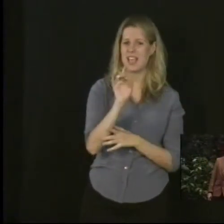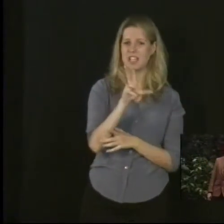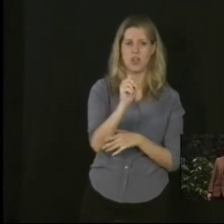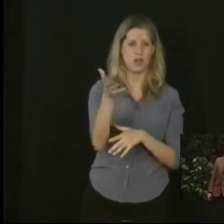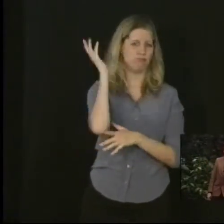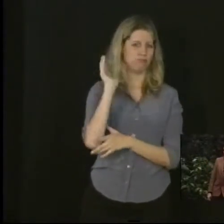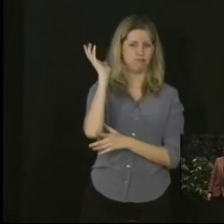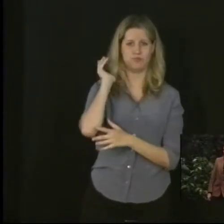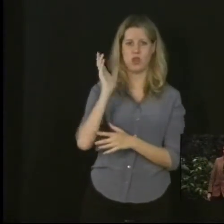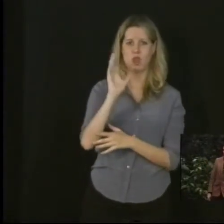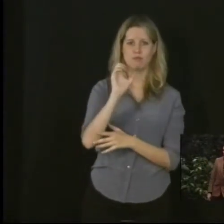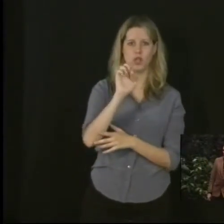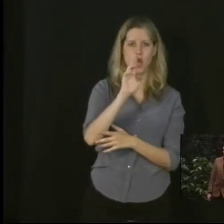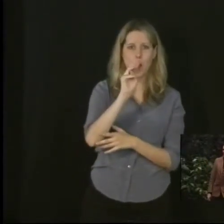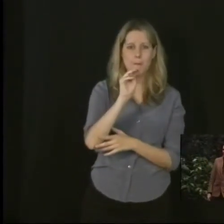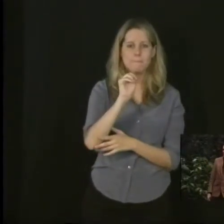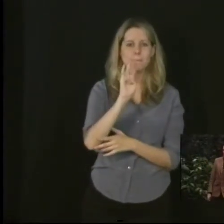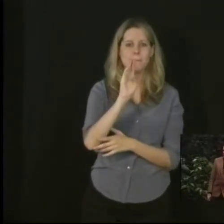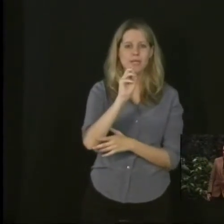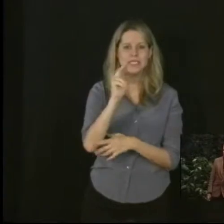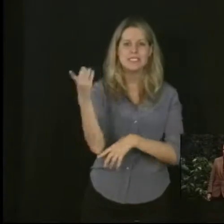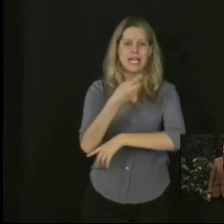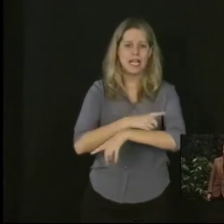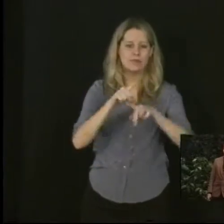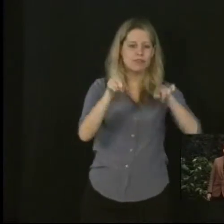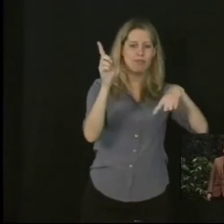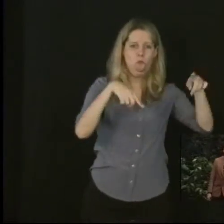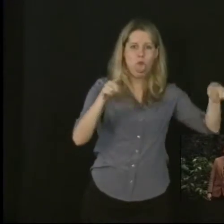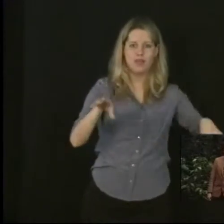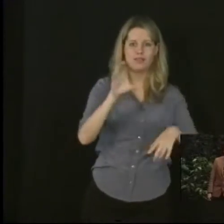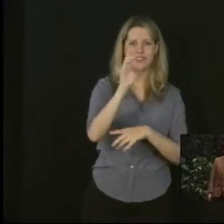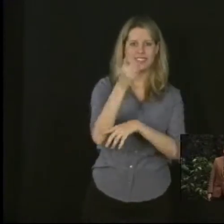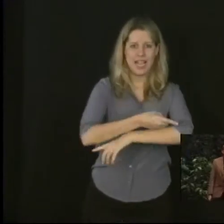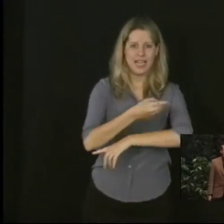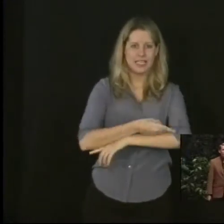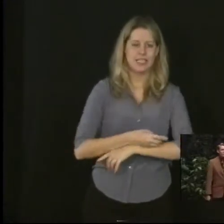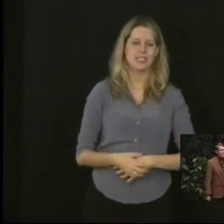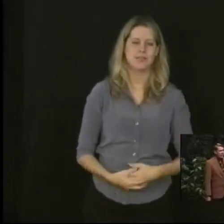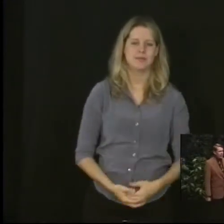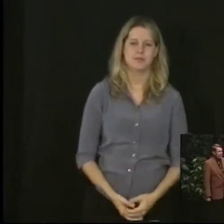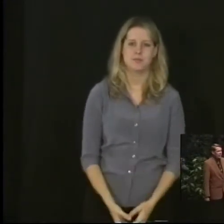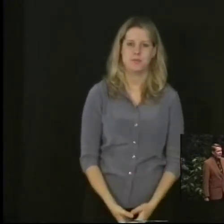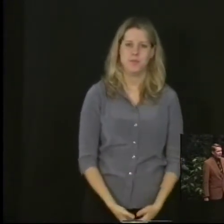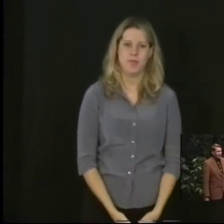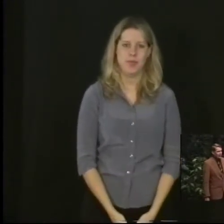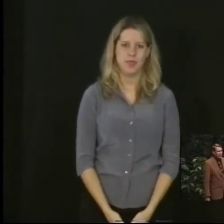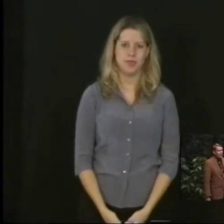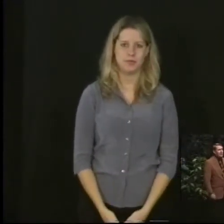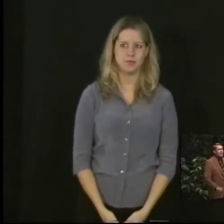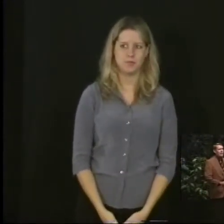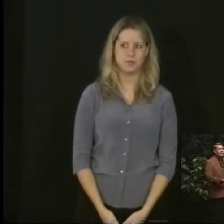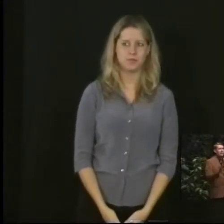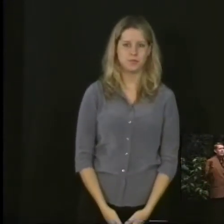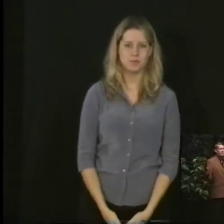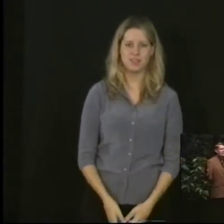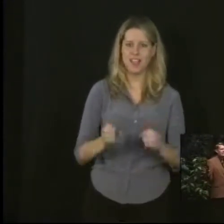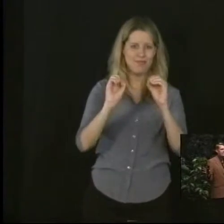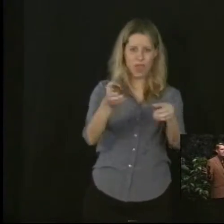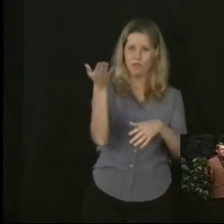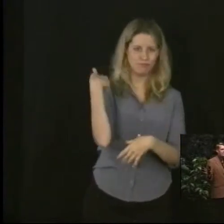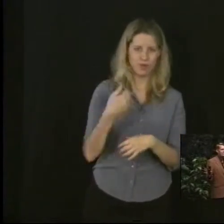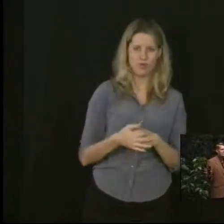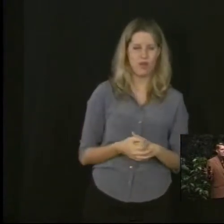there ever was carbon dating, potassium argon dating, rubidium strontium dating, lead 208, lead 206, uranium 235, uranium 238. None of those